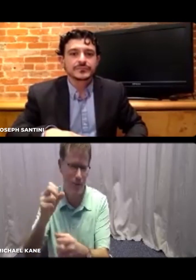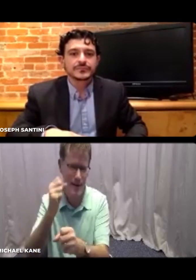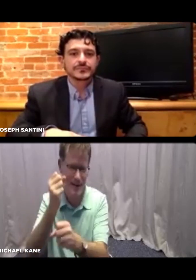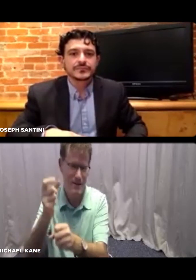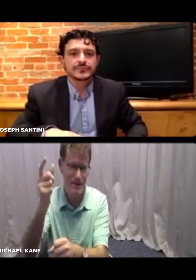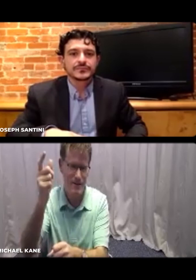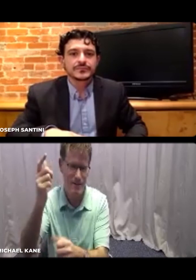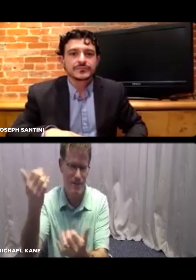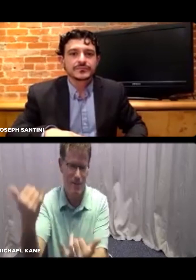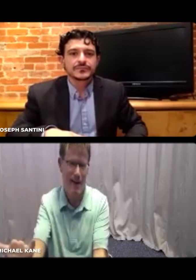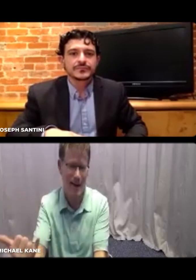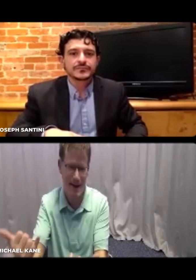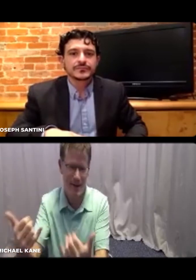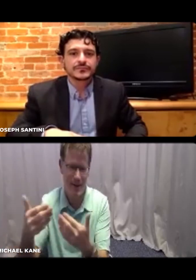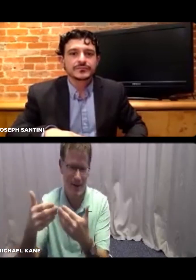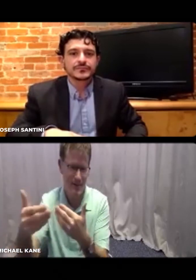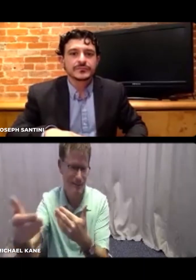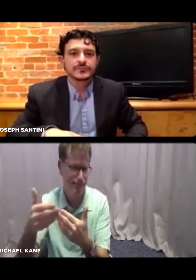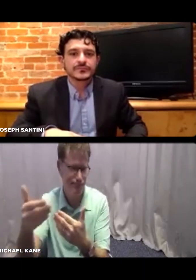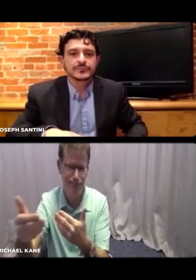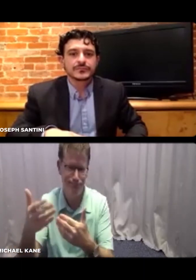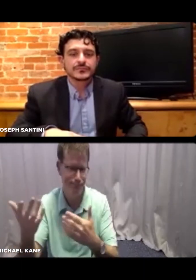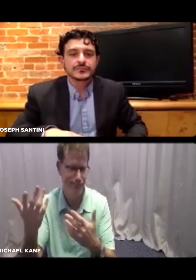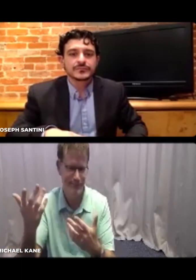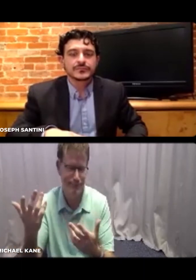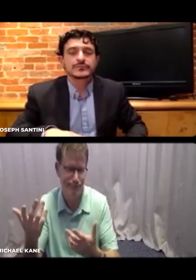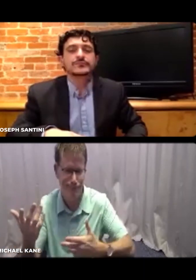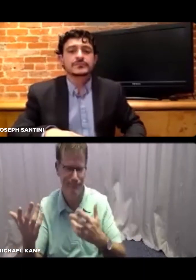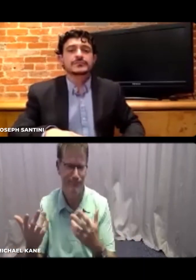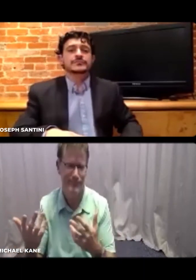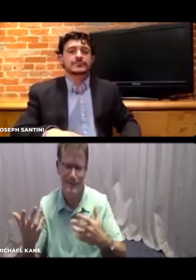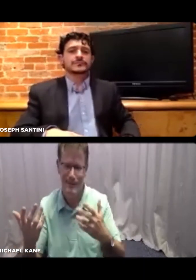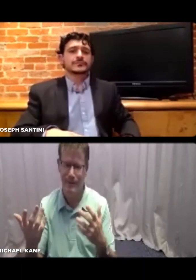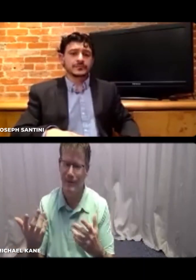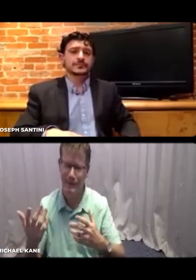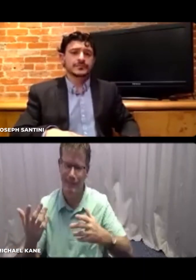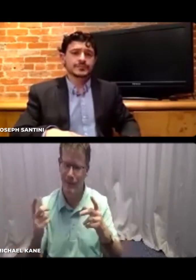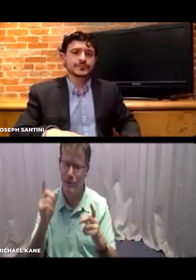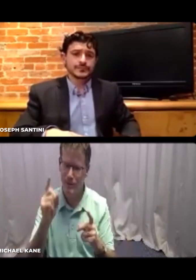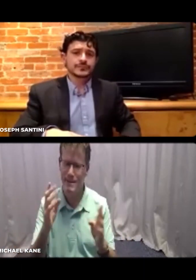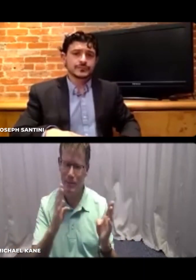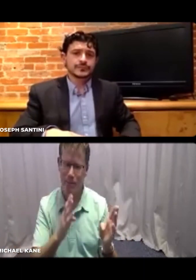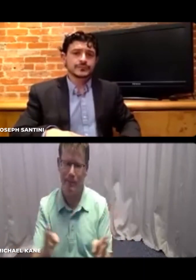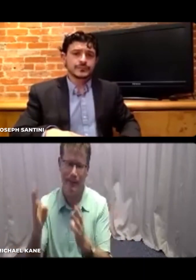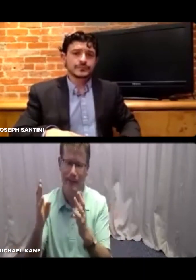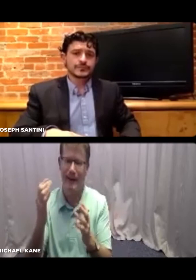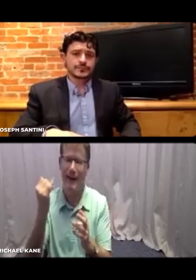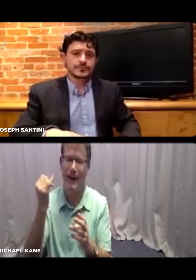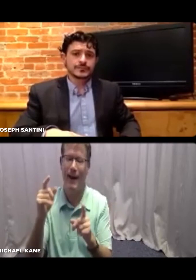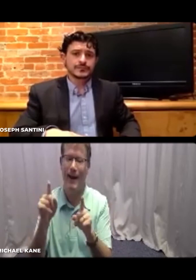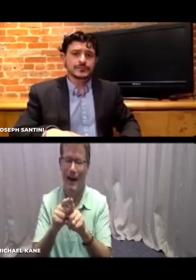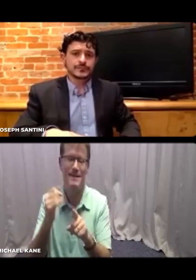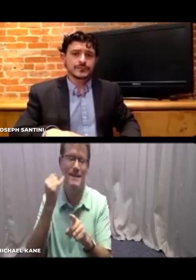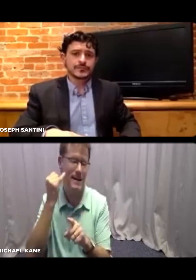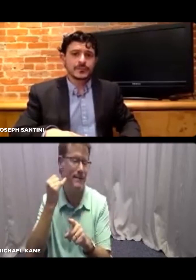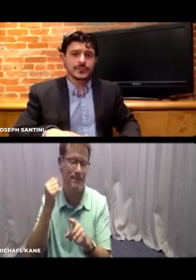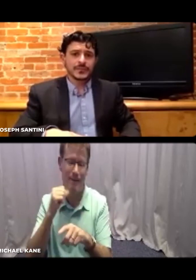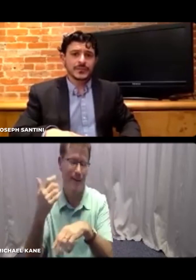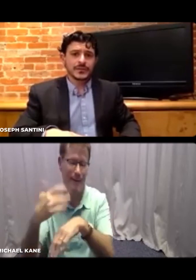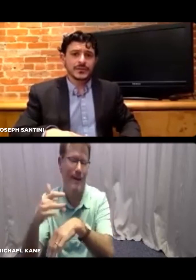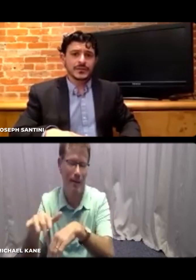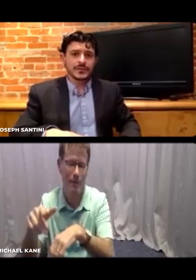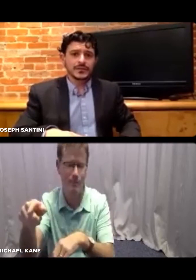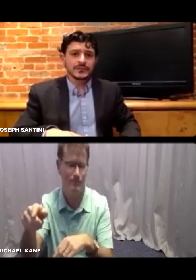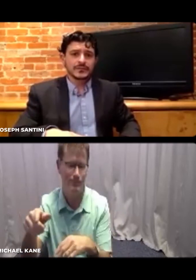there for us 20 or 30 years down the line. So really, it's wise to plan as if that money will